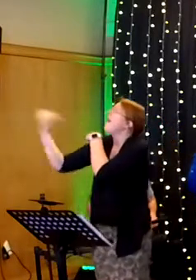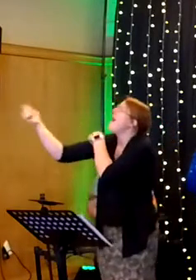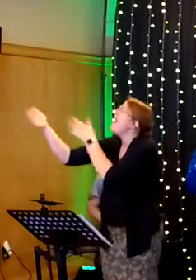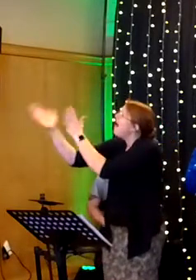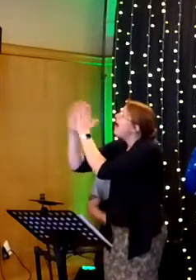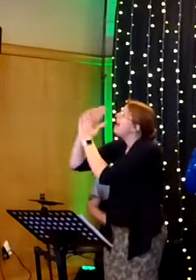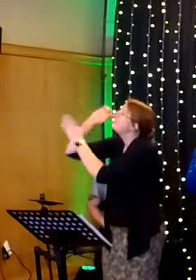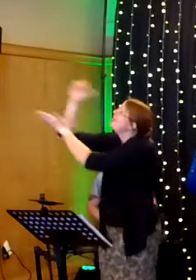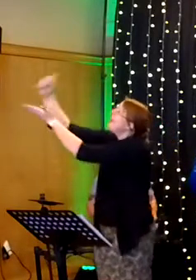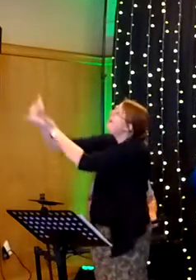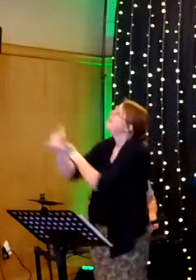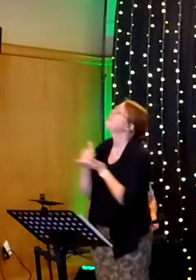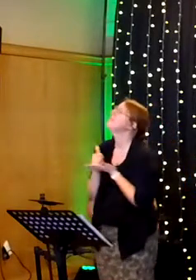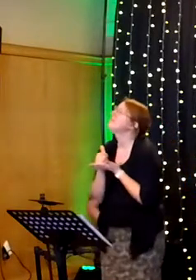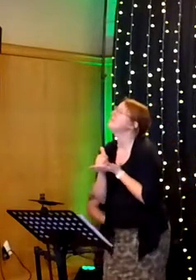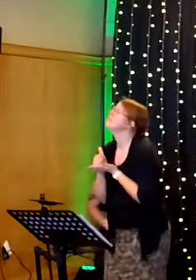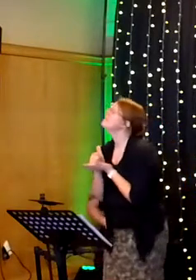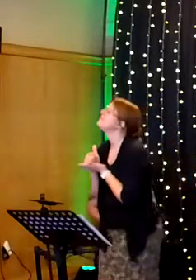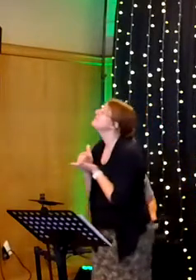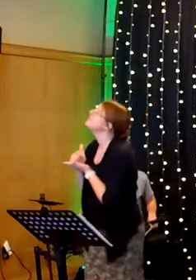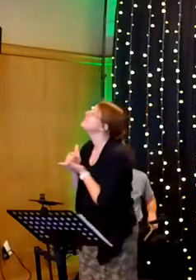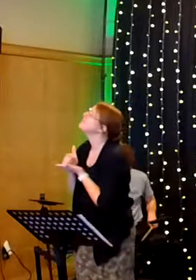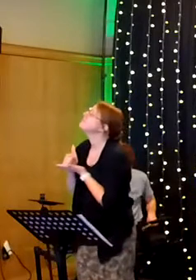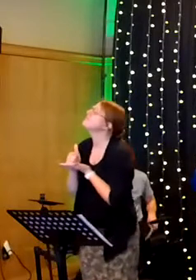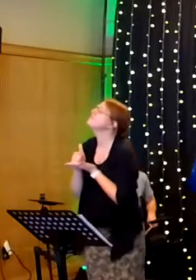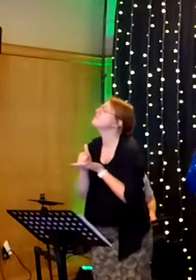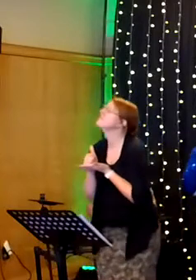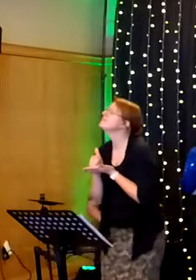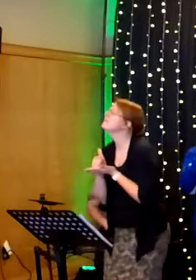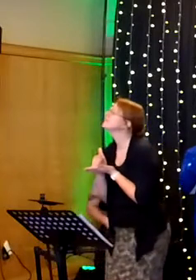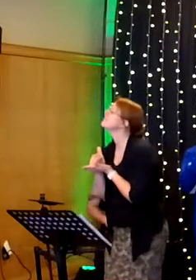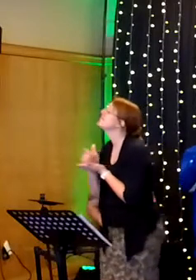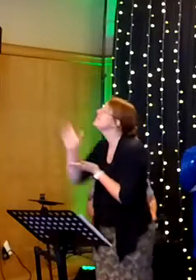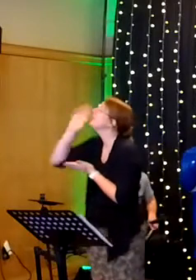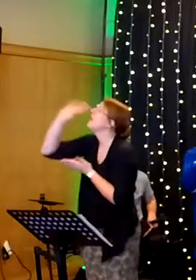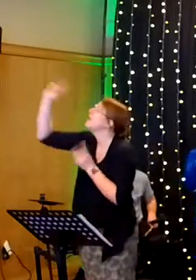will call upon your